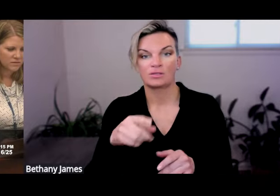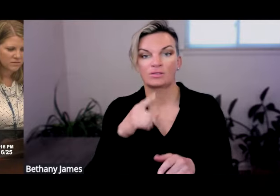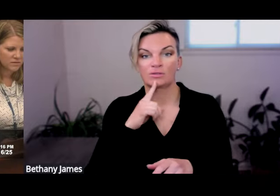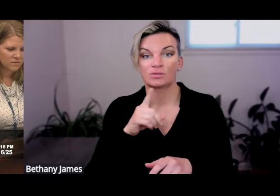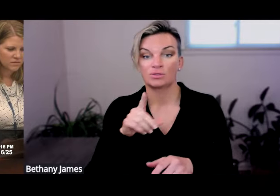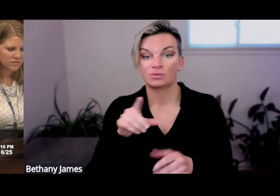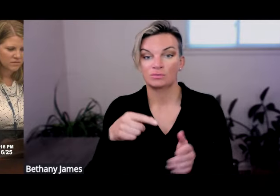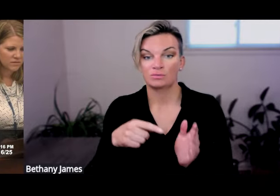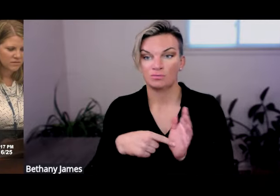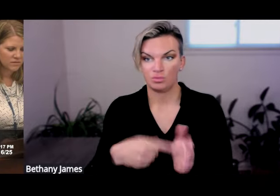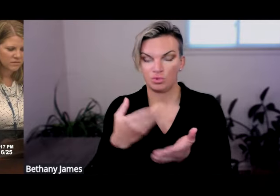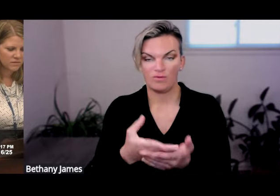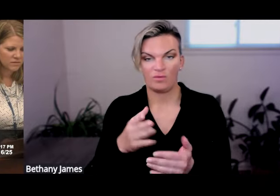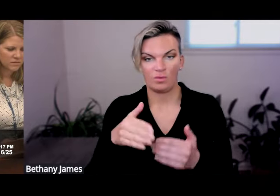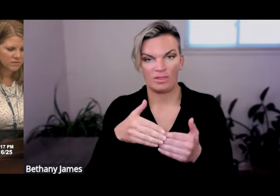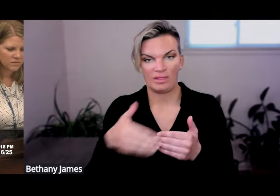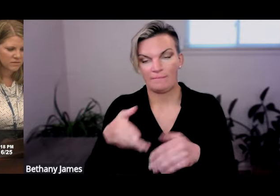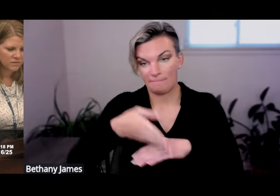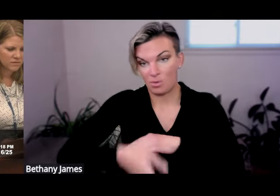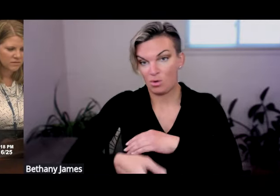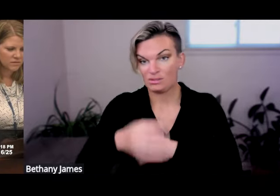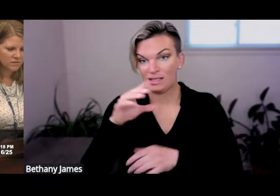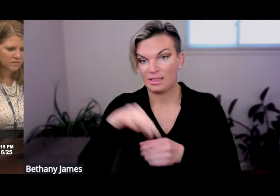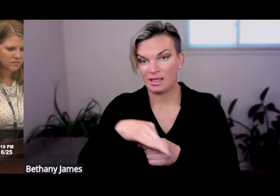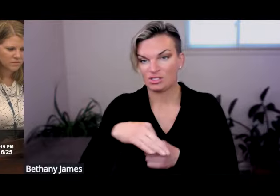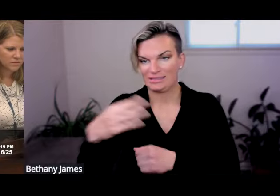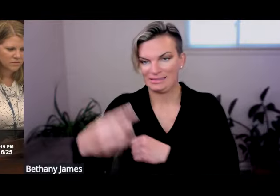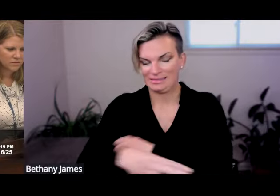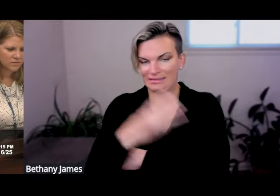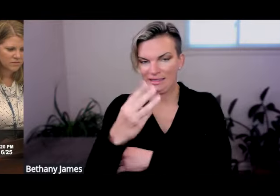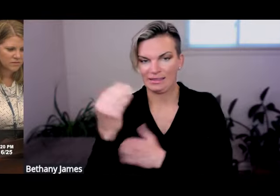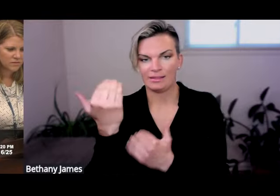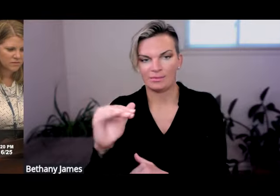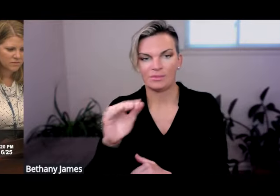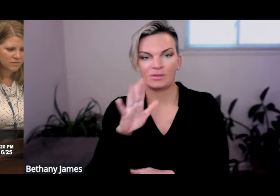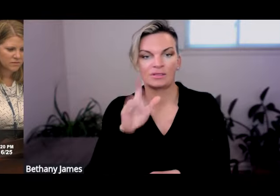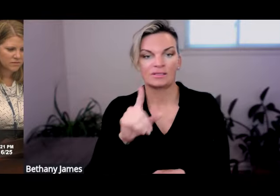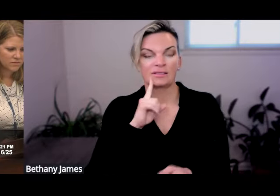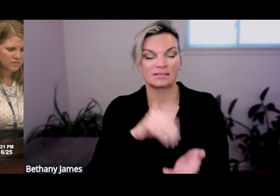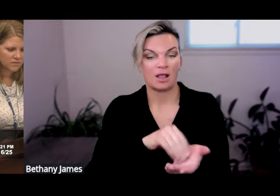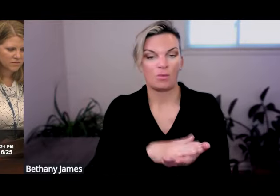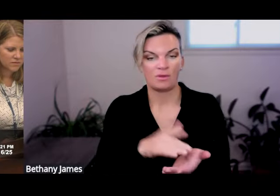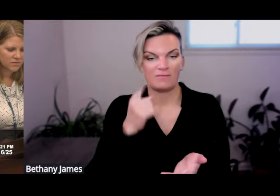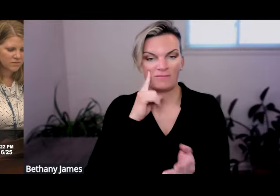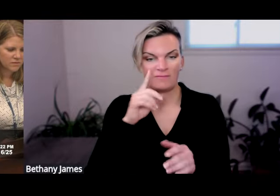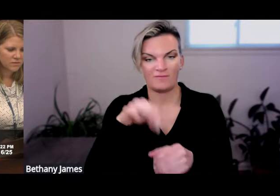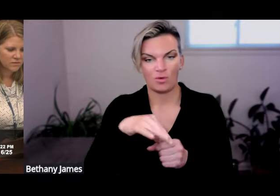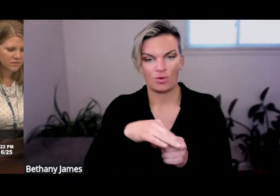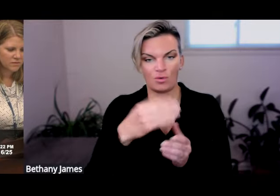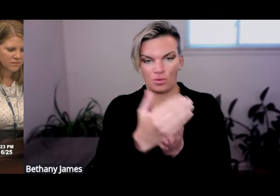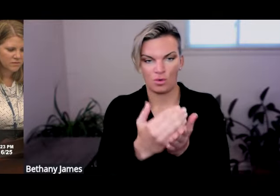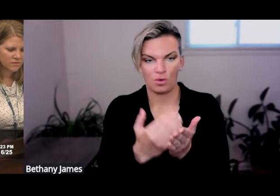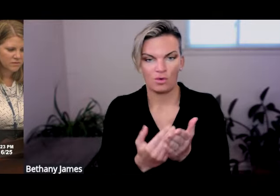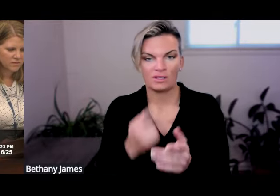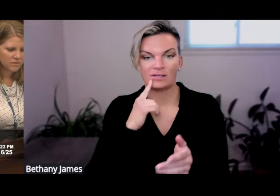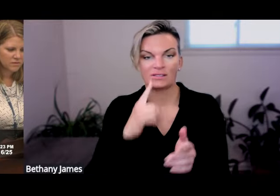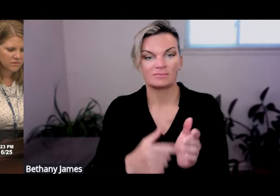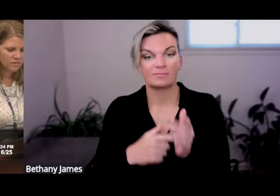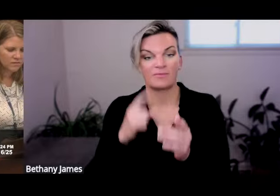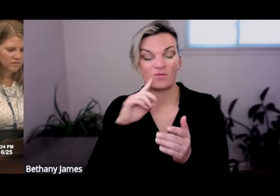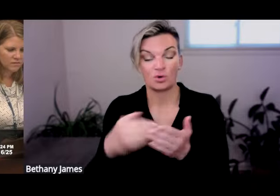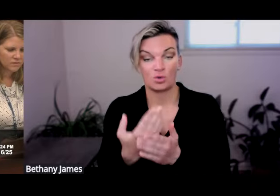post-election, document citizenship in voter rolls. For new registrations, require proof of citizenship by showing birth certificate,